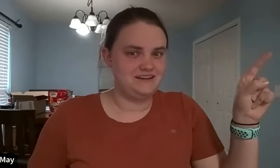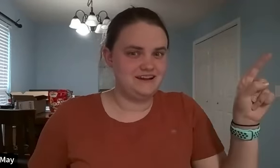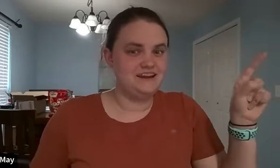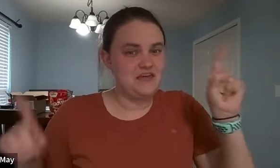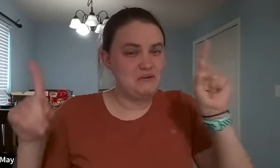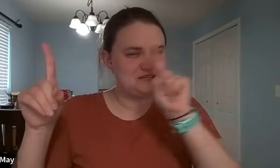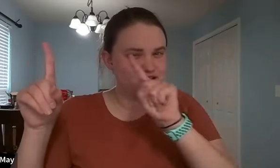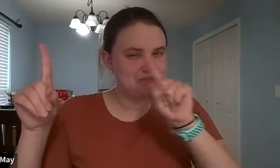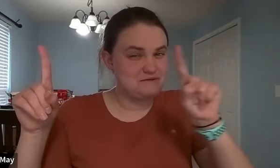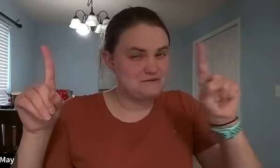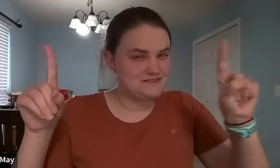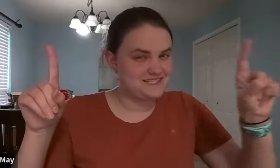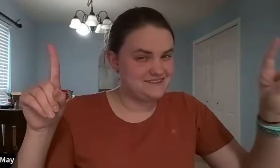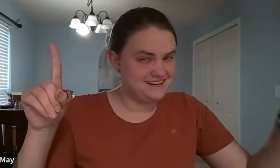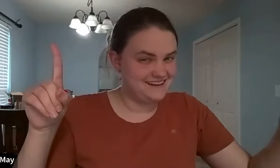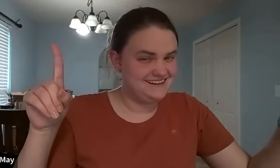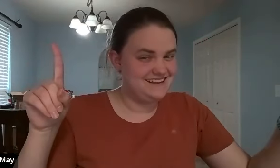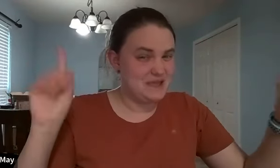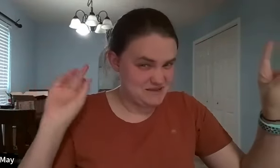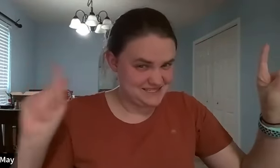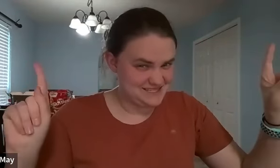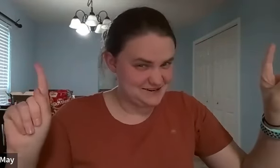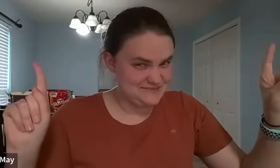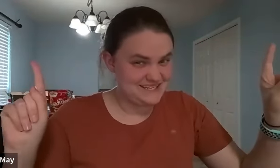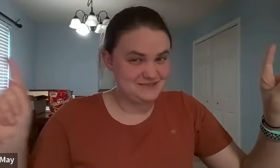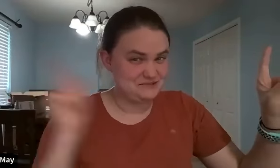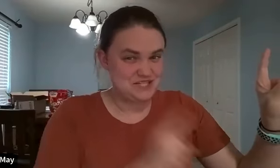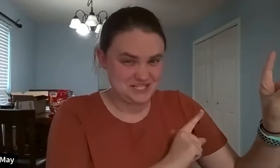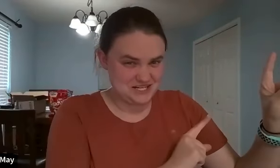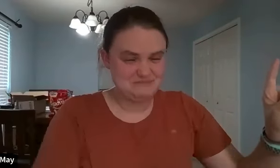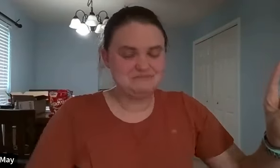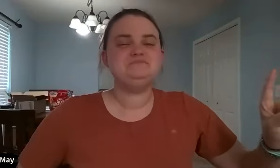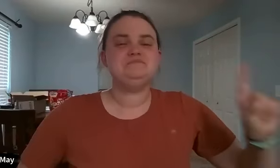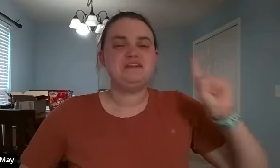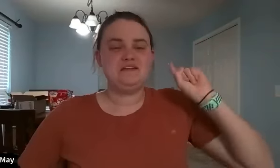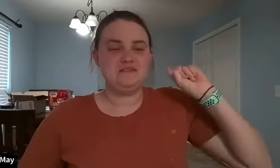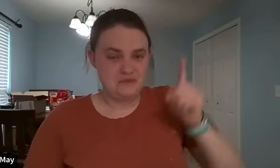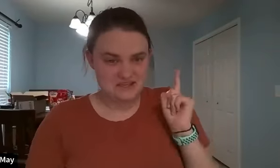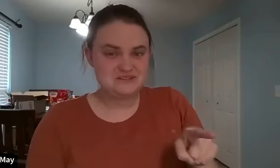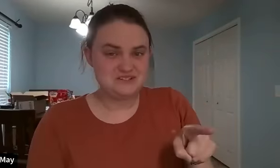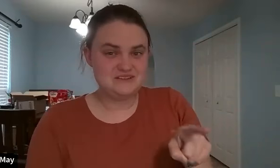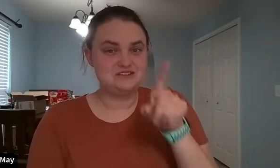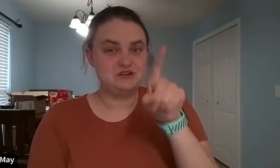123,456,789. That way it's 1, 2, 3, 4, 5, 6, 7, 8, 9. It makes it easier on me, so I don't change it up. The way you would do this, you go